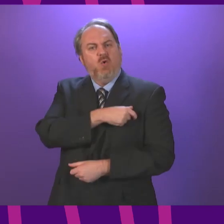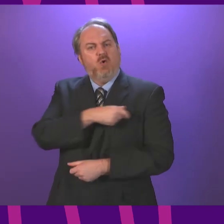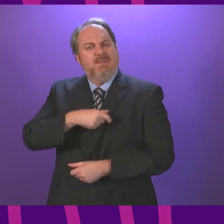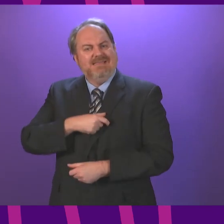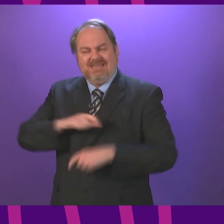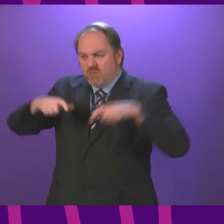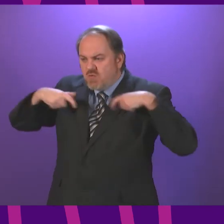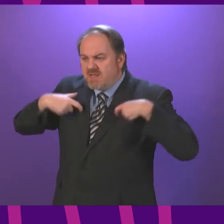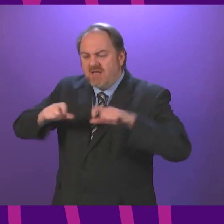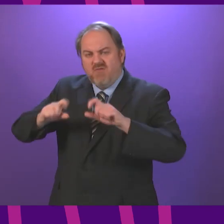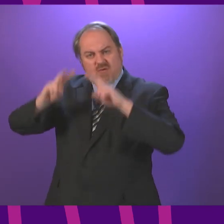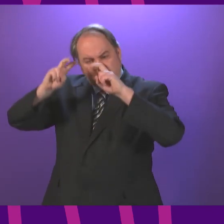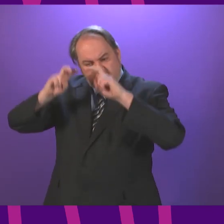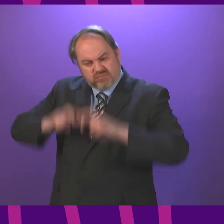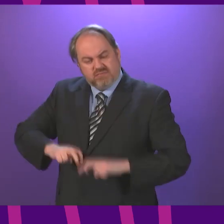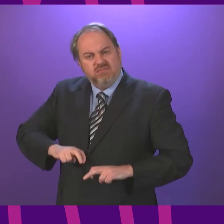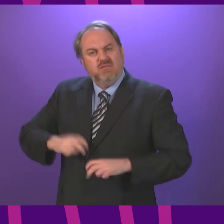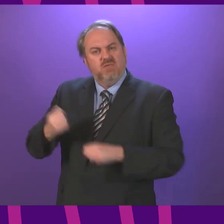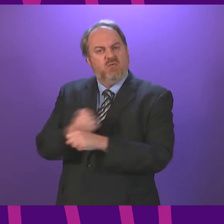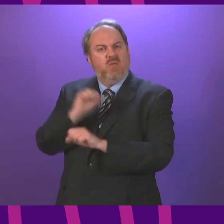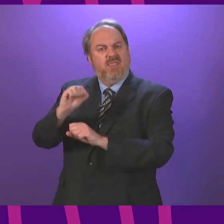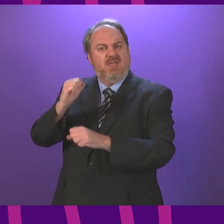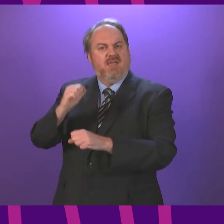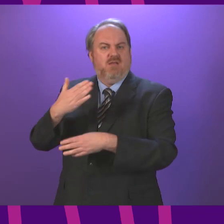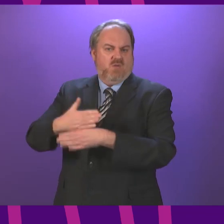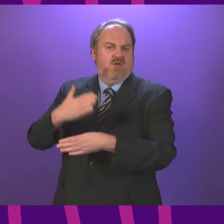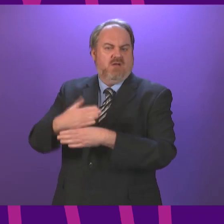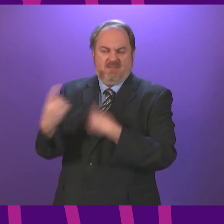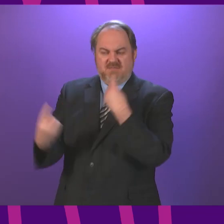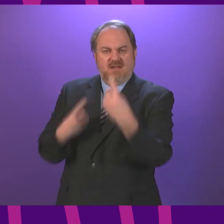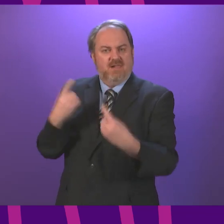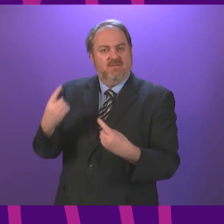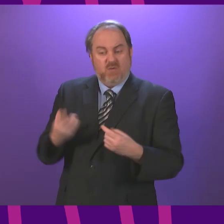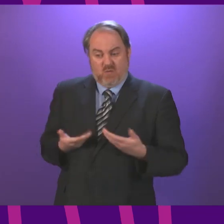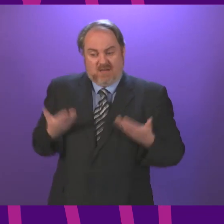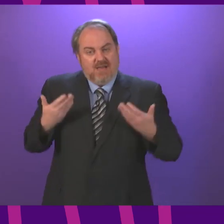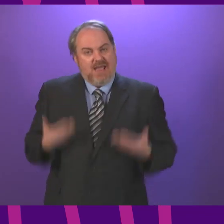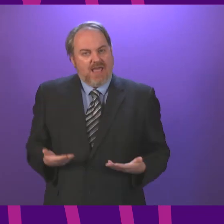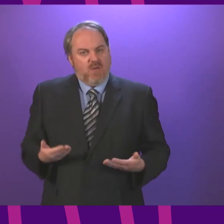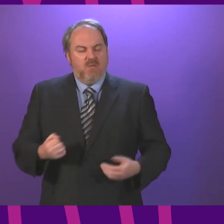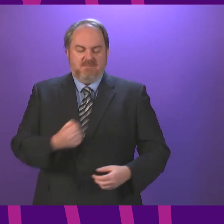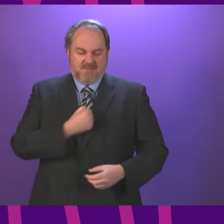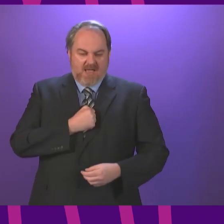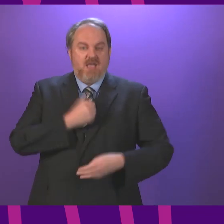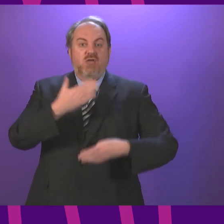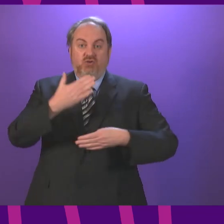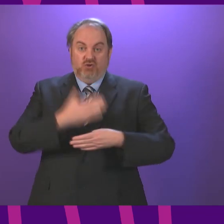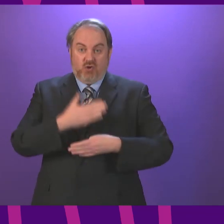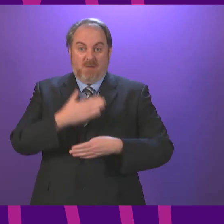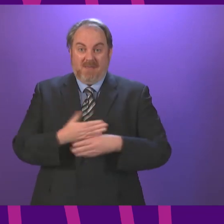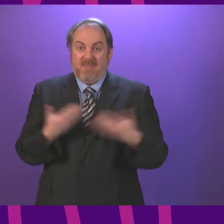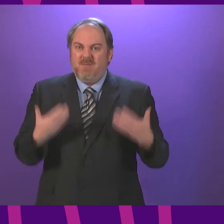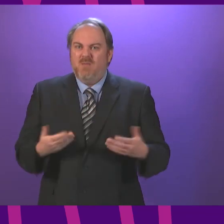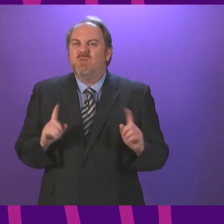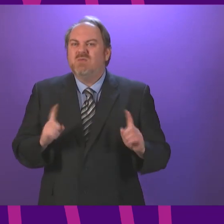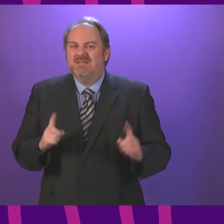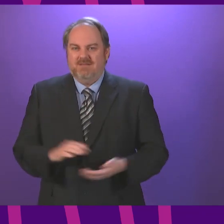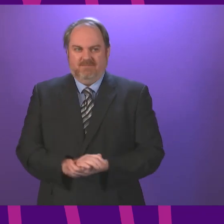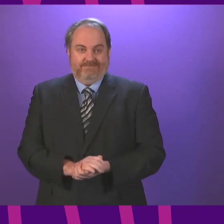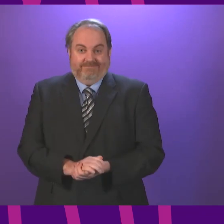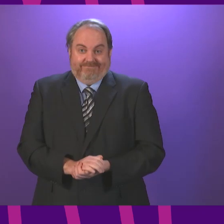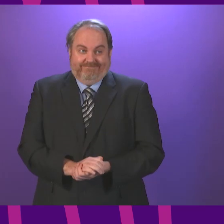ministerial code to conclude their work. In the meantime, I'm going to get on with the job I suspect most people watching at home right